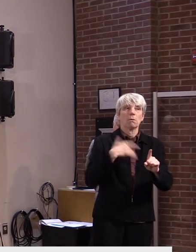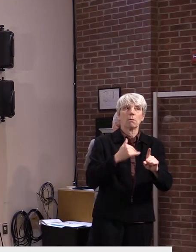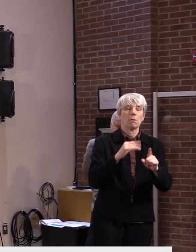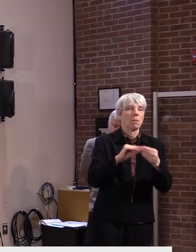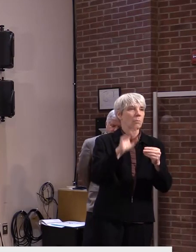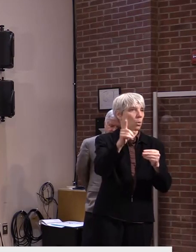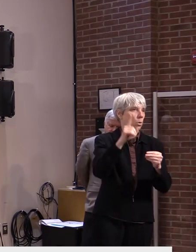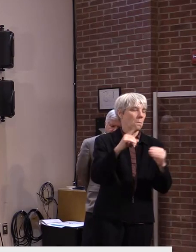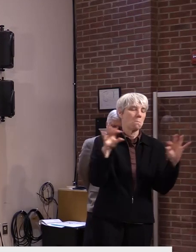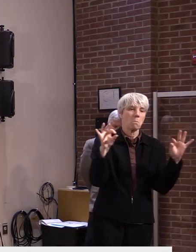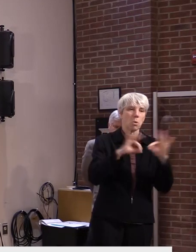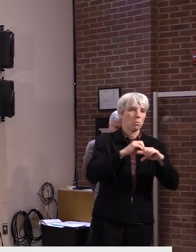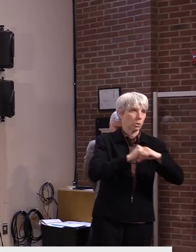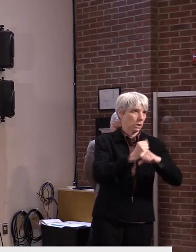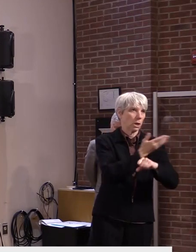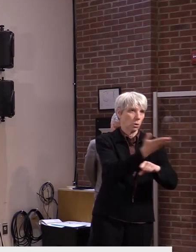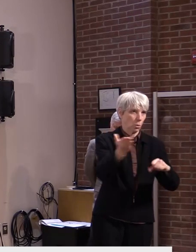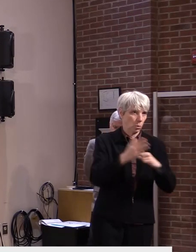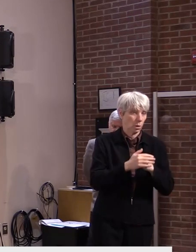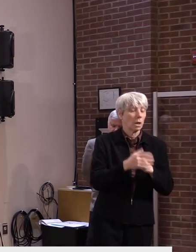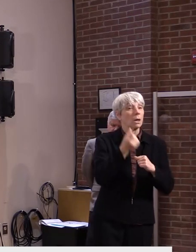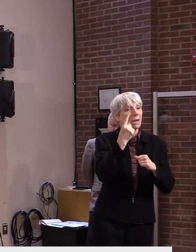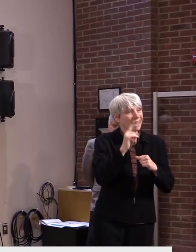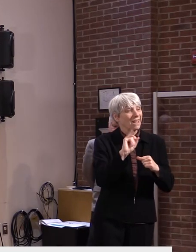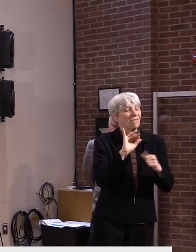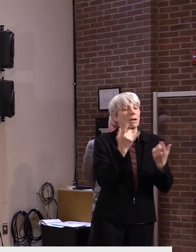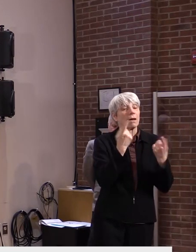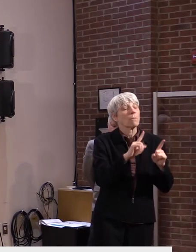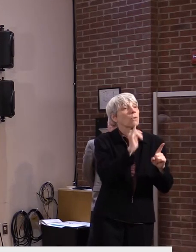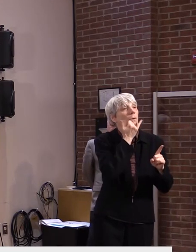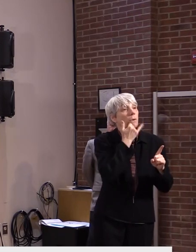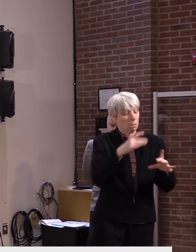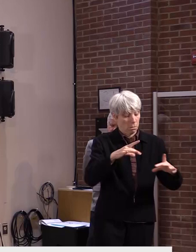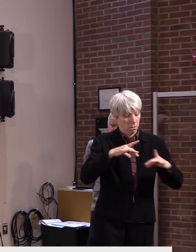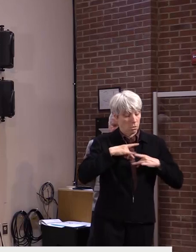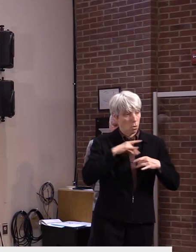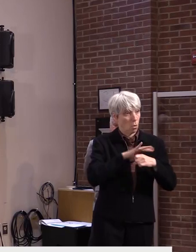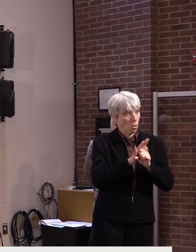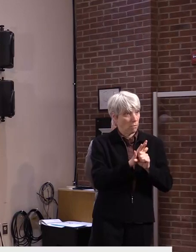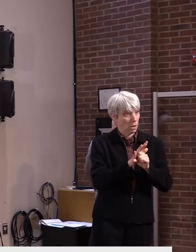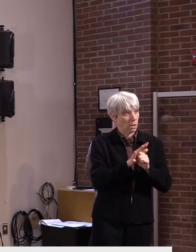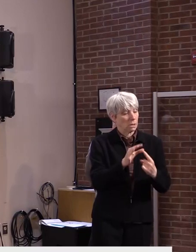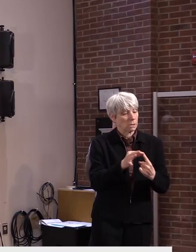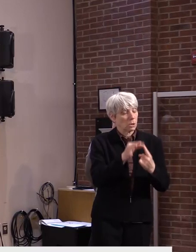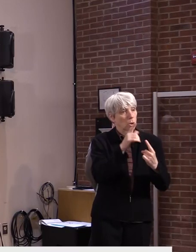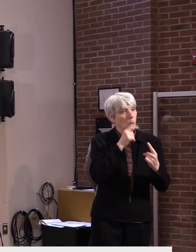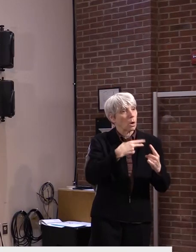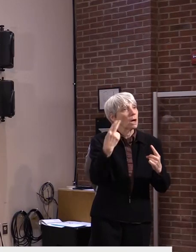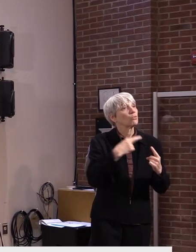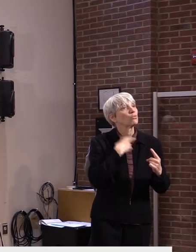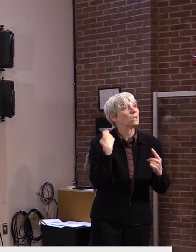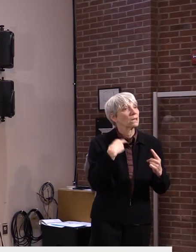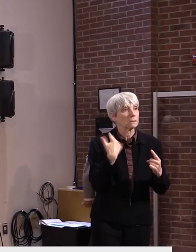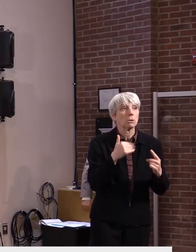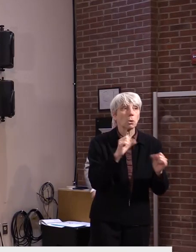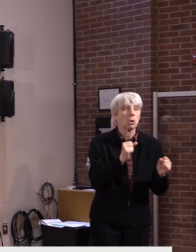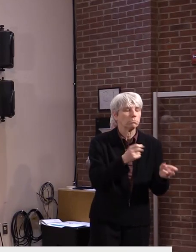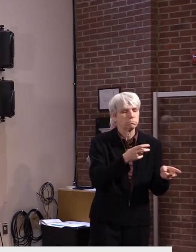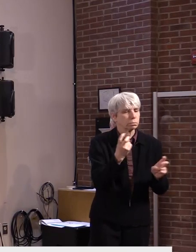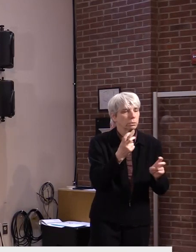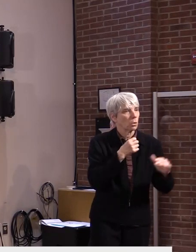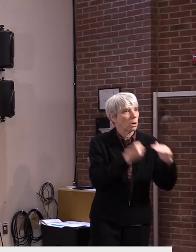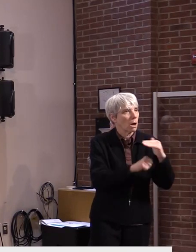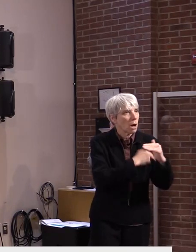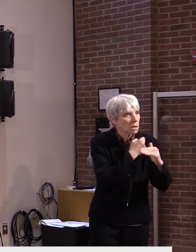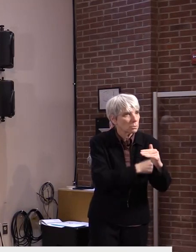ill. But people who get COVID and are at higher risk should consider asking their healthcare provider